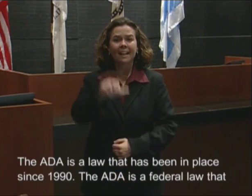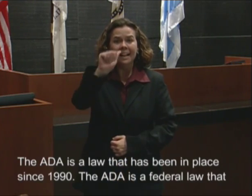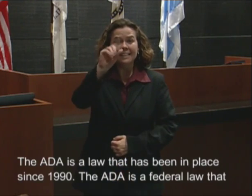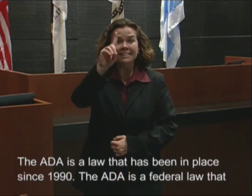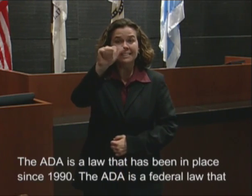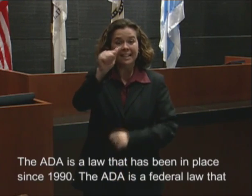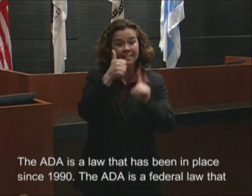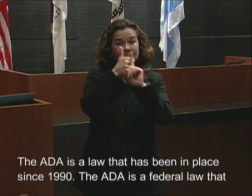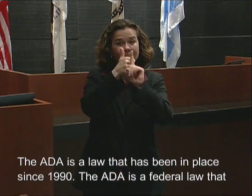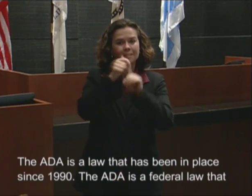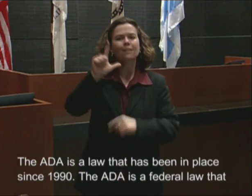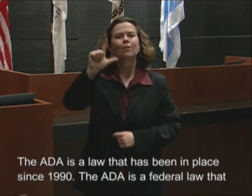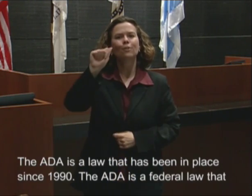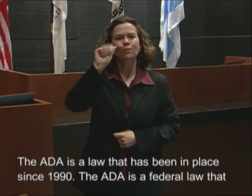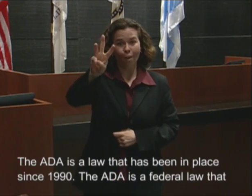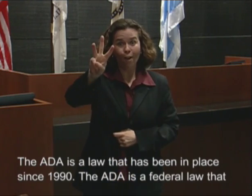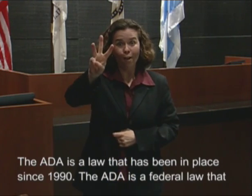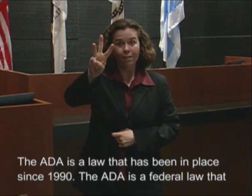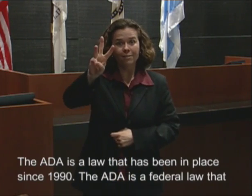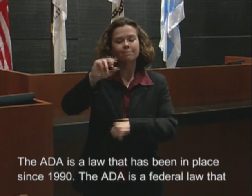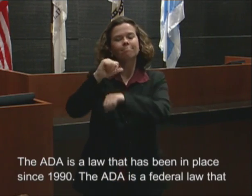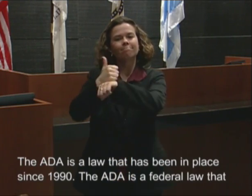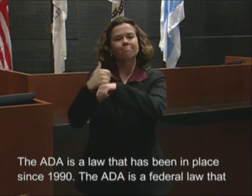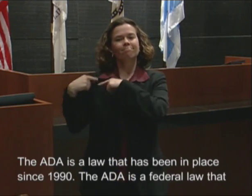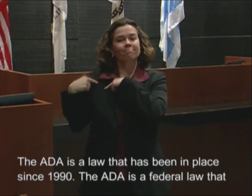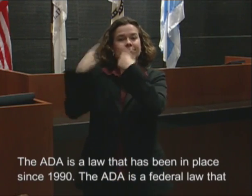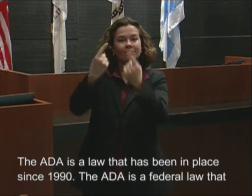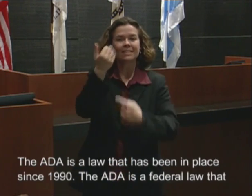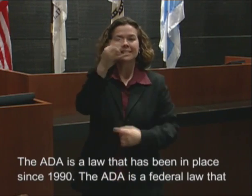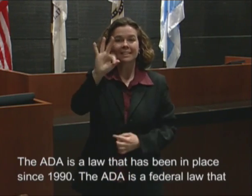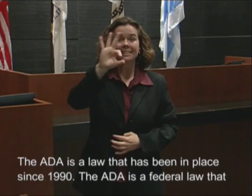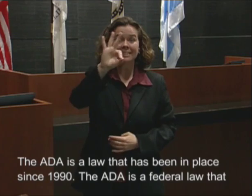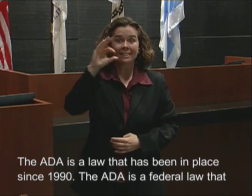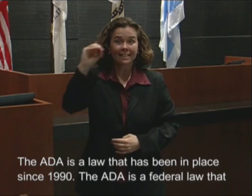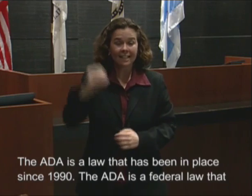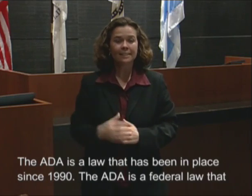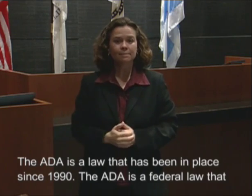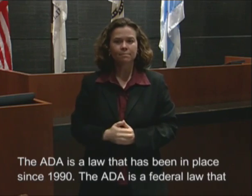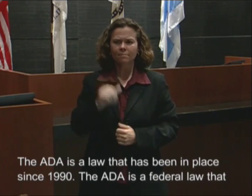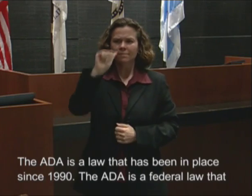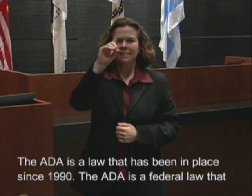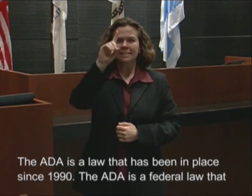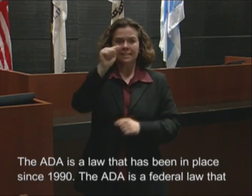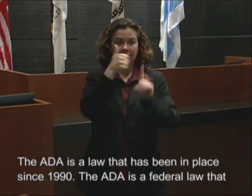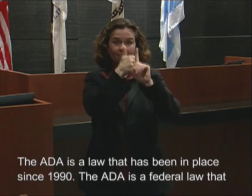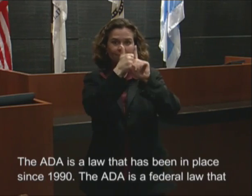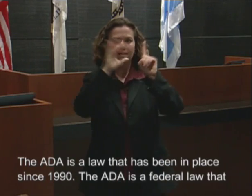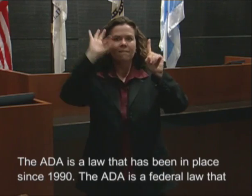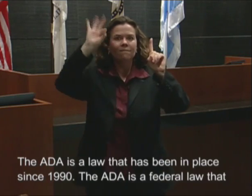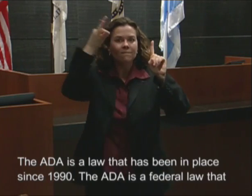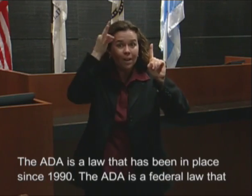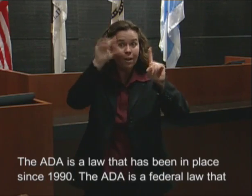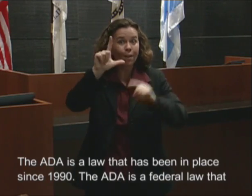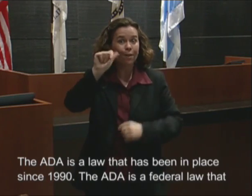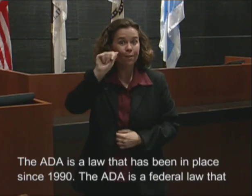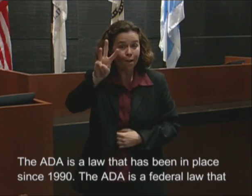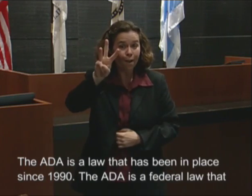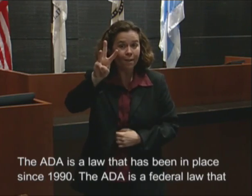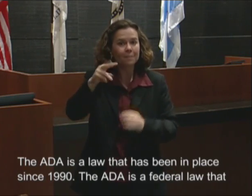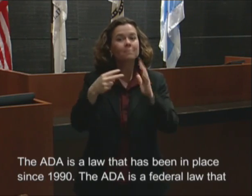The ADA is a law that has been in place since 1990. The ADA is a federal law that all